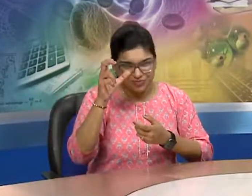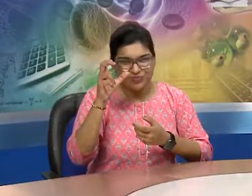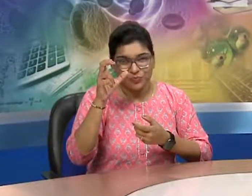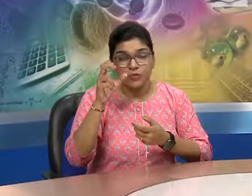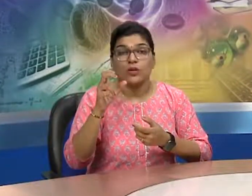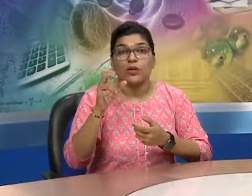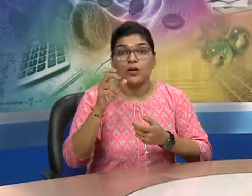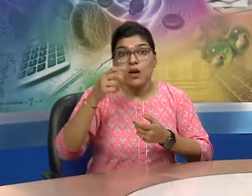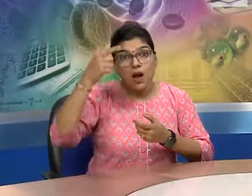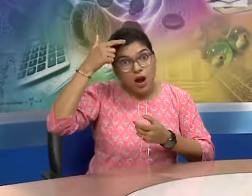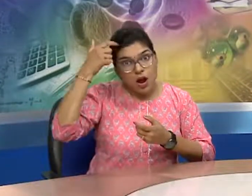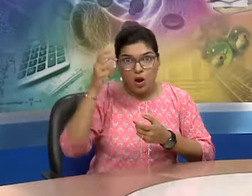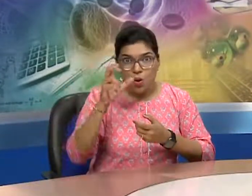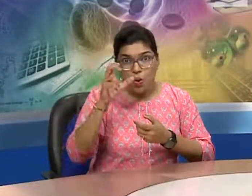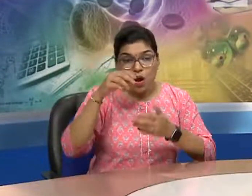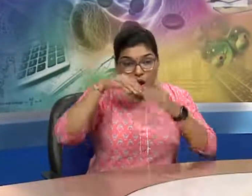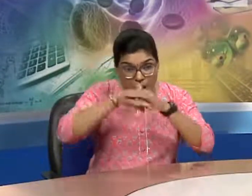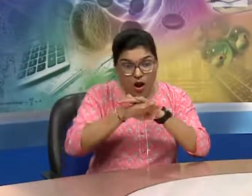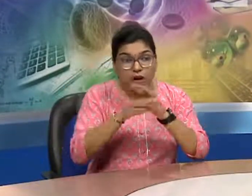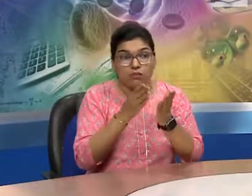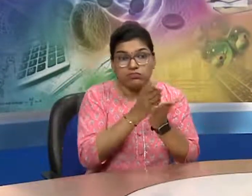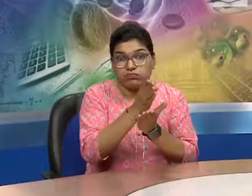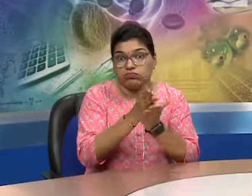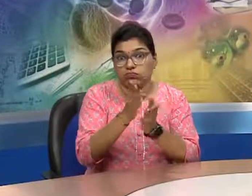There are different kinds of minerals which are available.